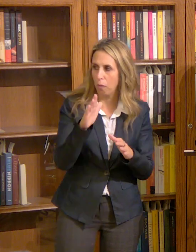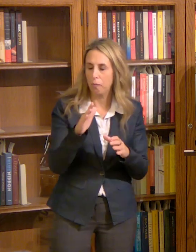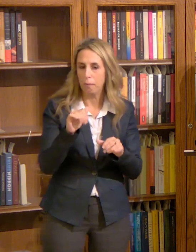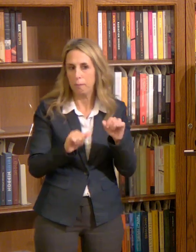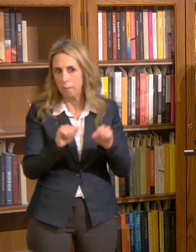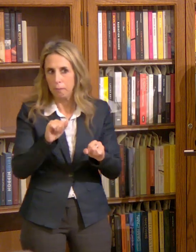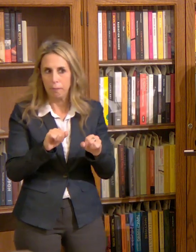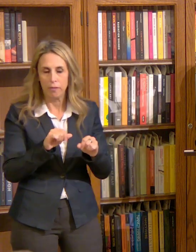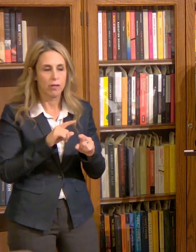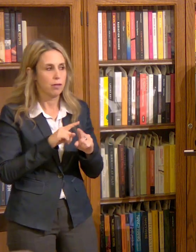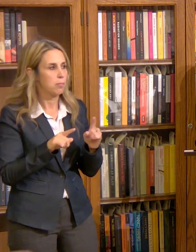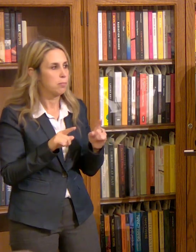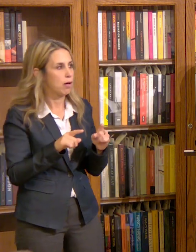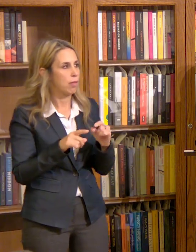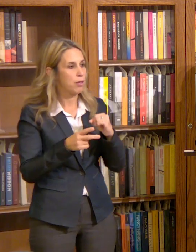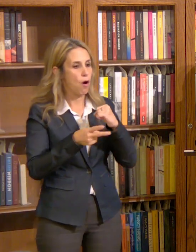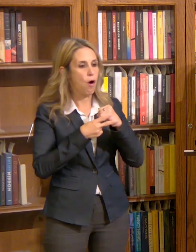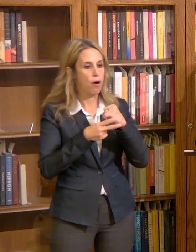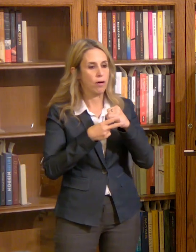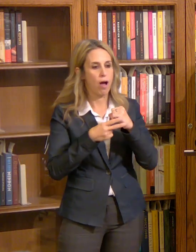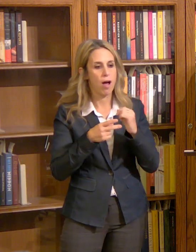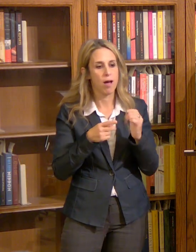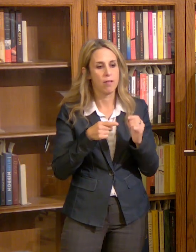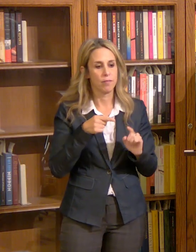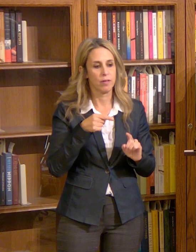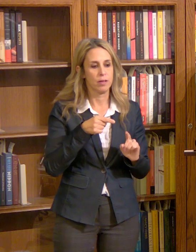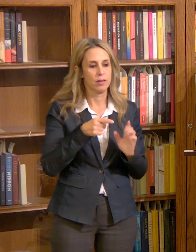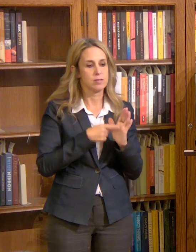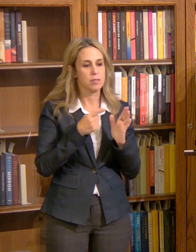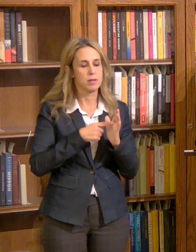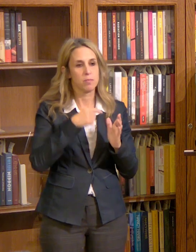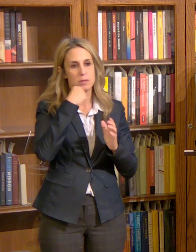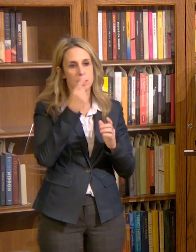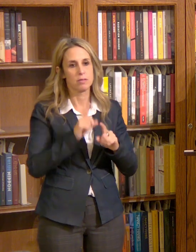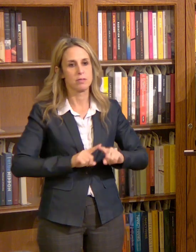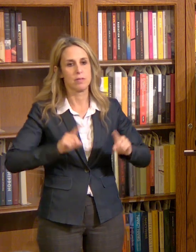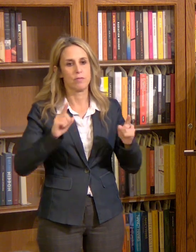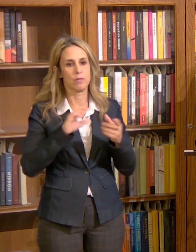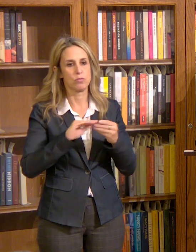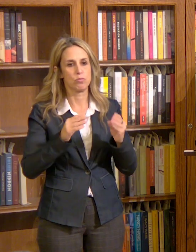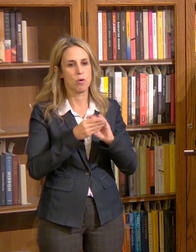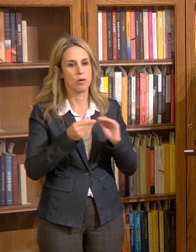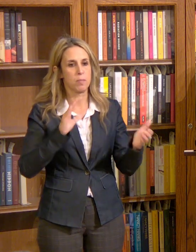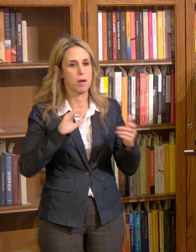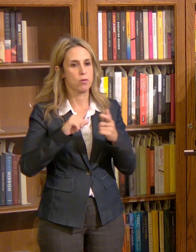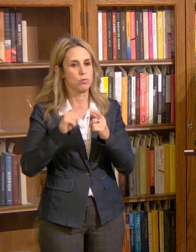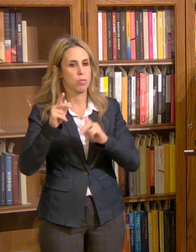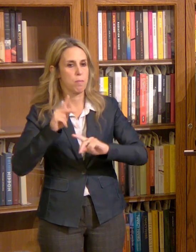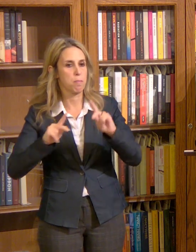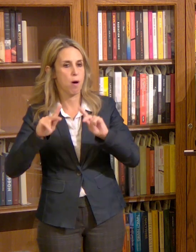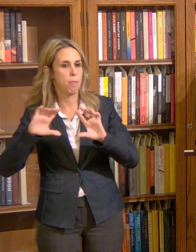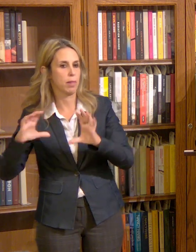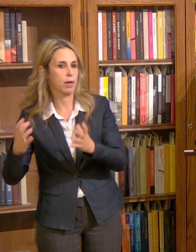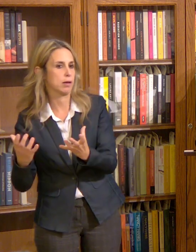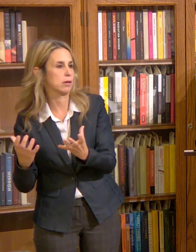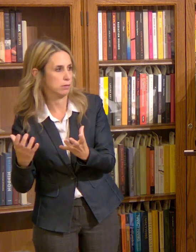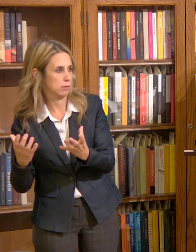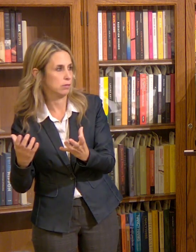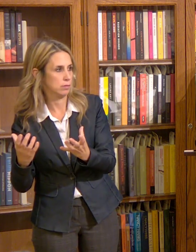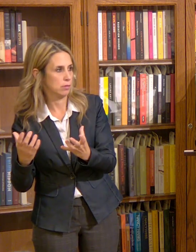not but the archive sometimes tells a different story than the public might